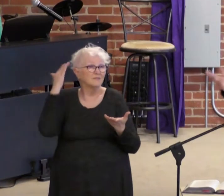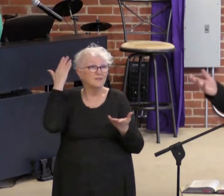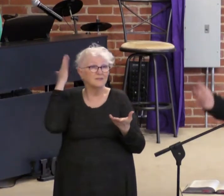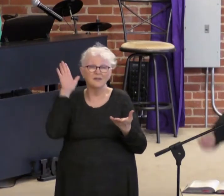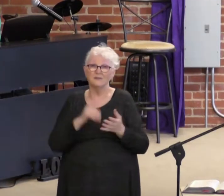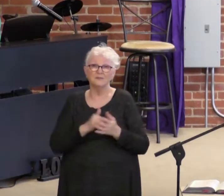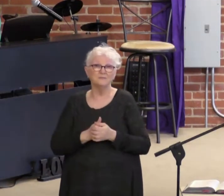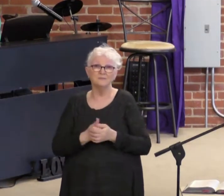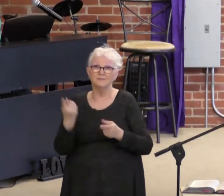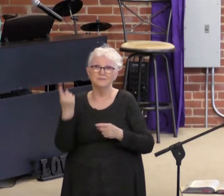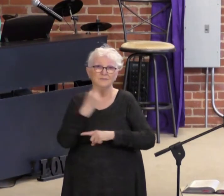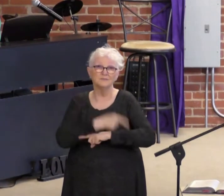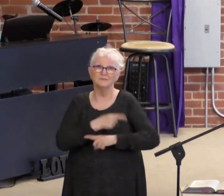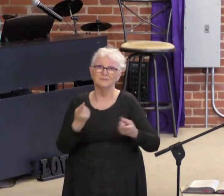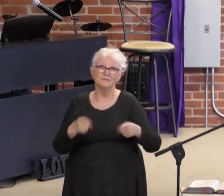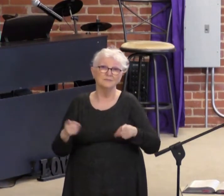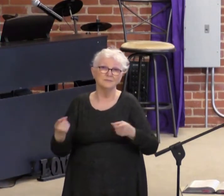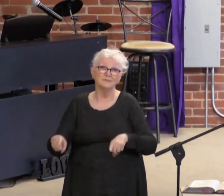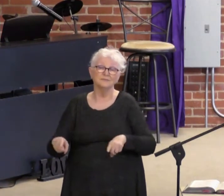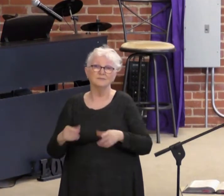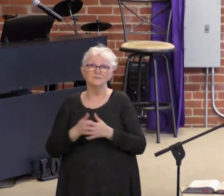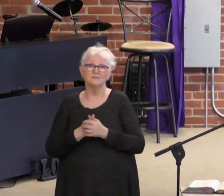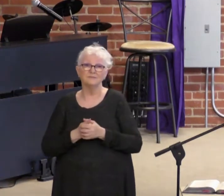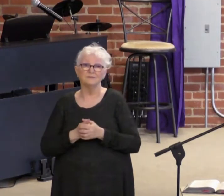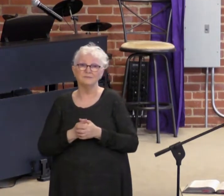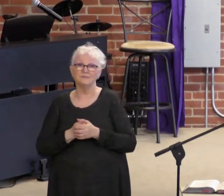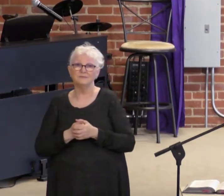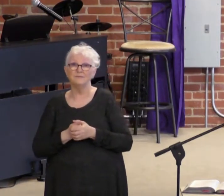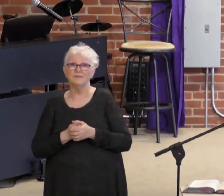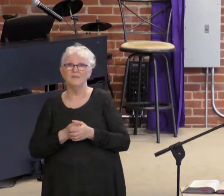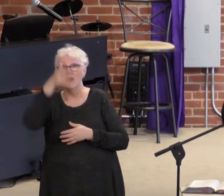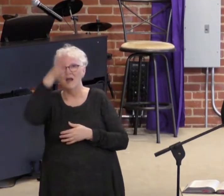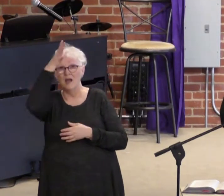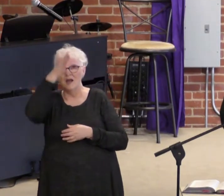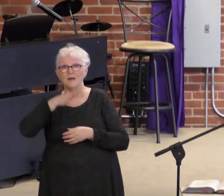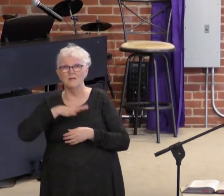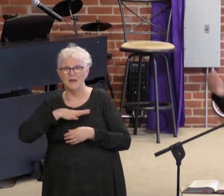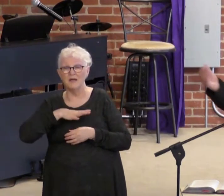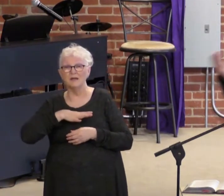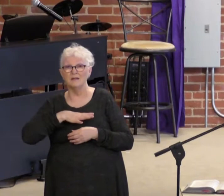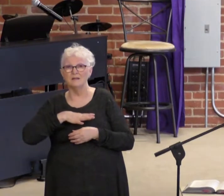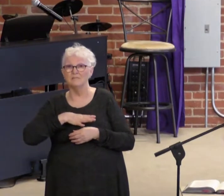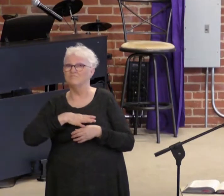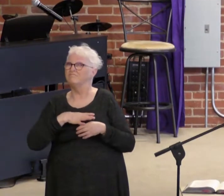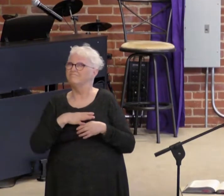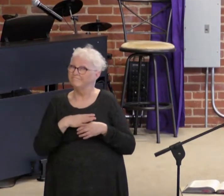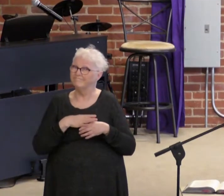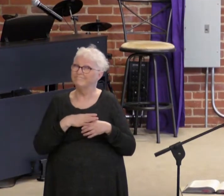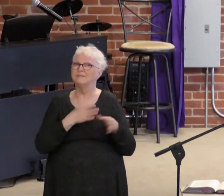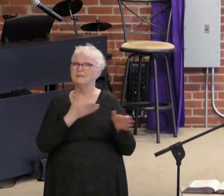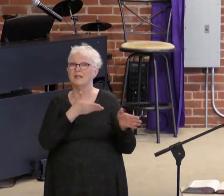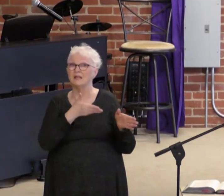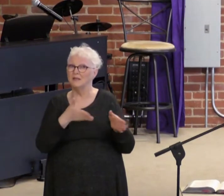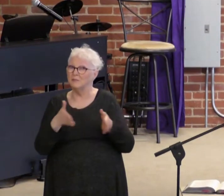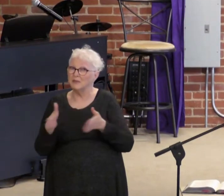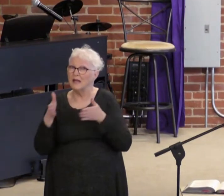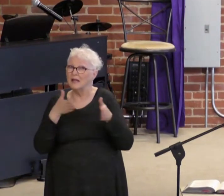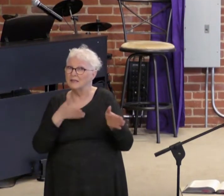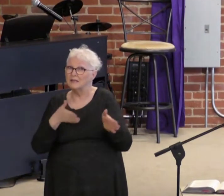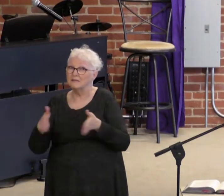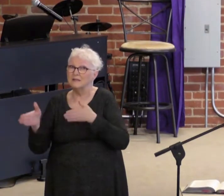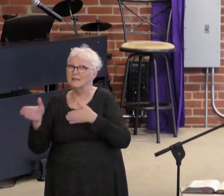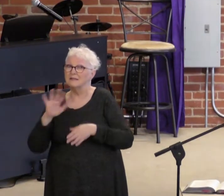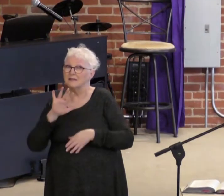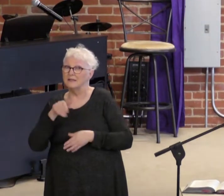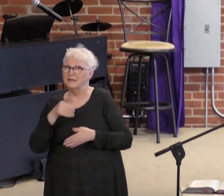We make plans. The psalm writer said, man devises plans in his heart, but the Lord brings them to pass. And